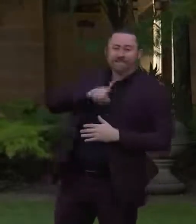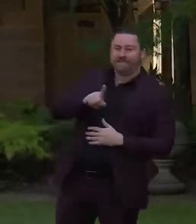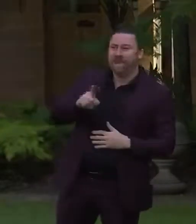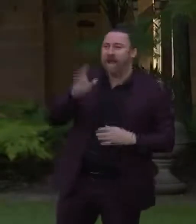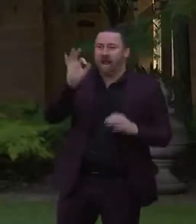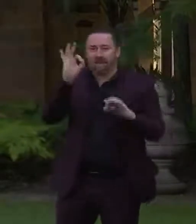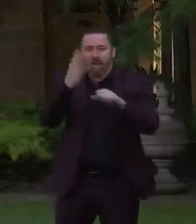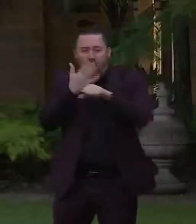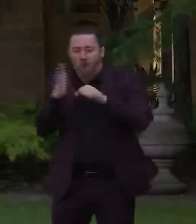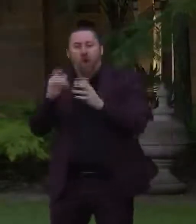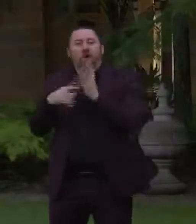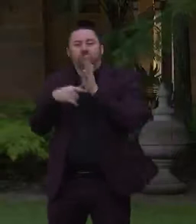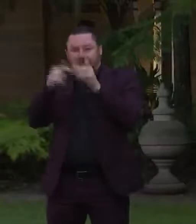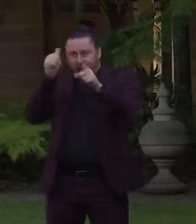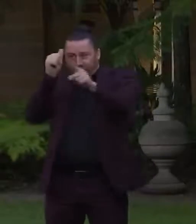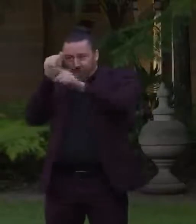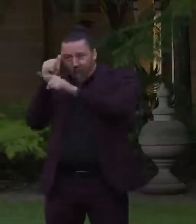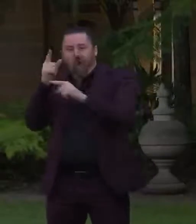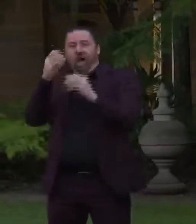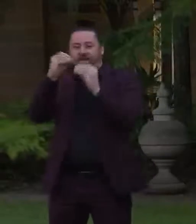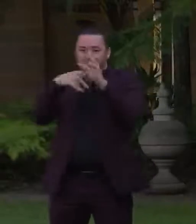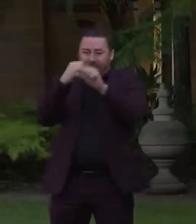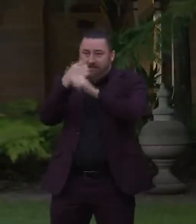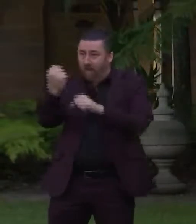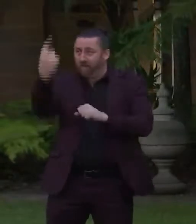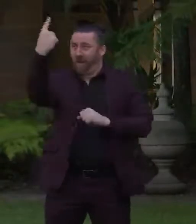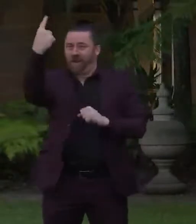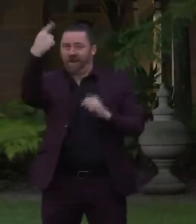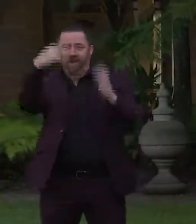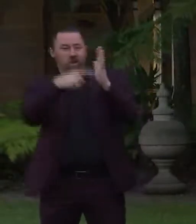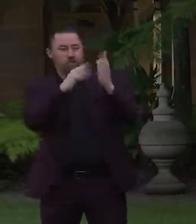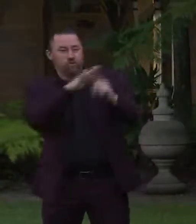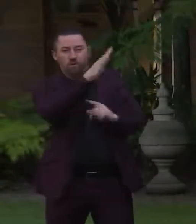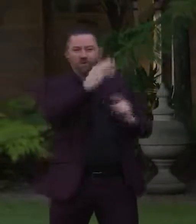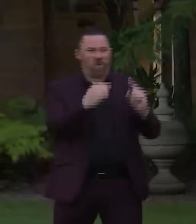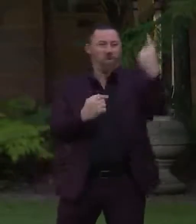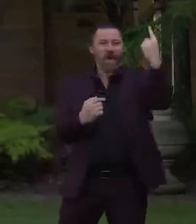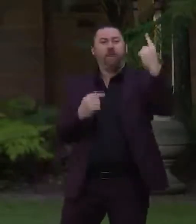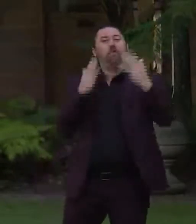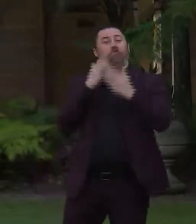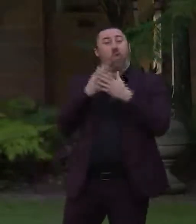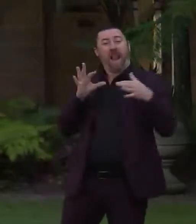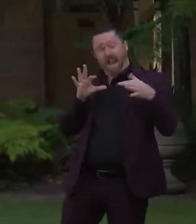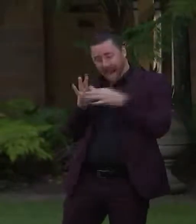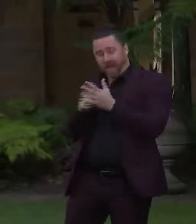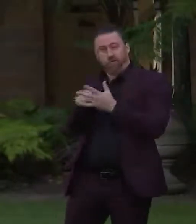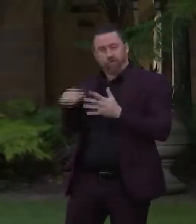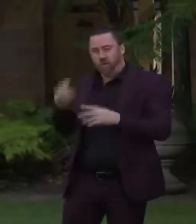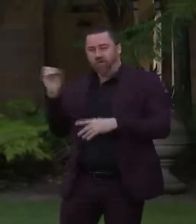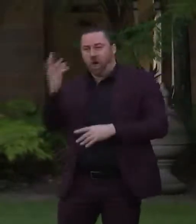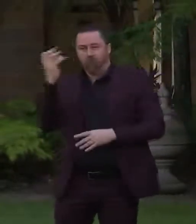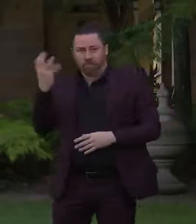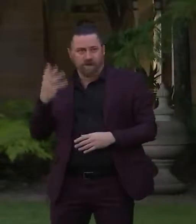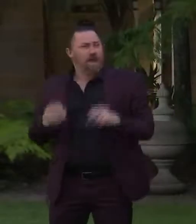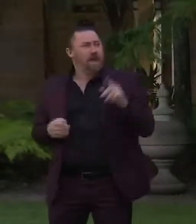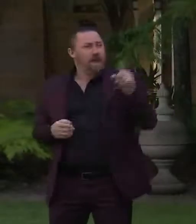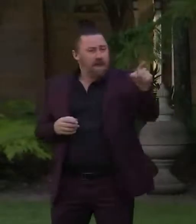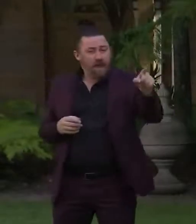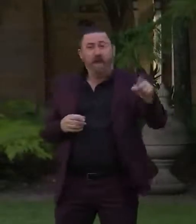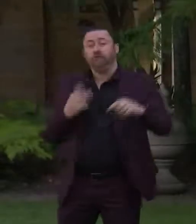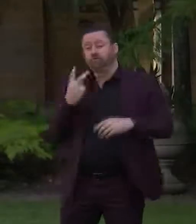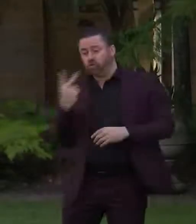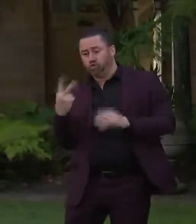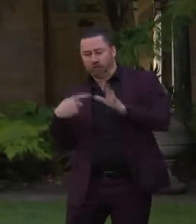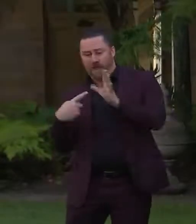nothing new there. I'm just clarifying where these people are. And we've got 2 on the Gold Coast at the